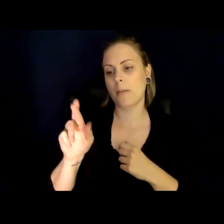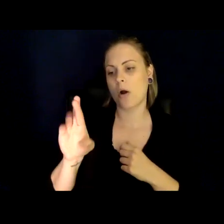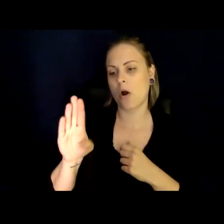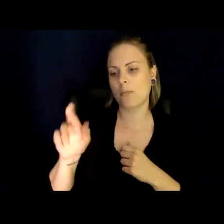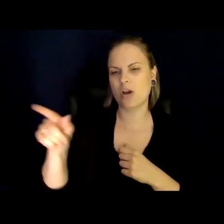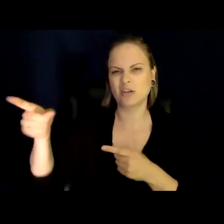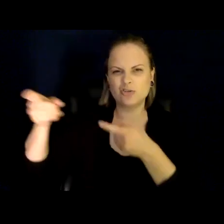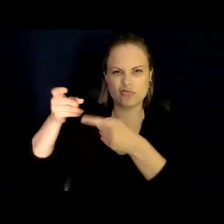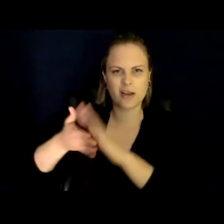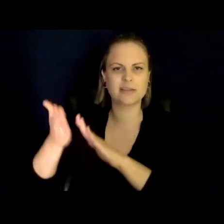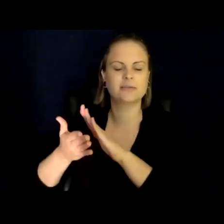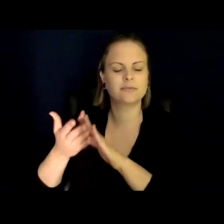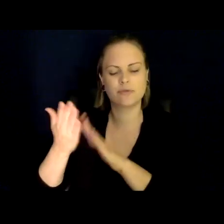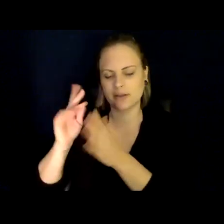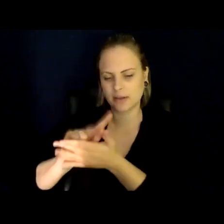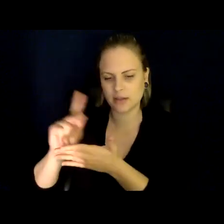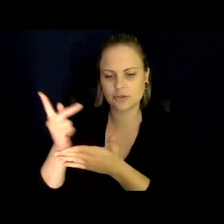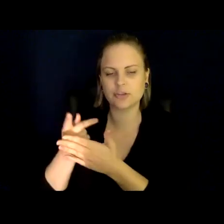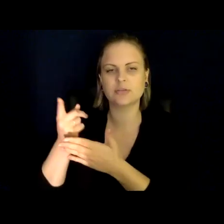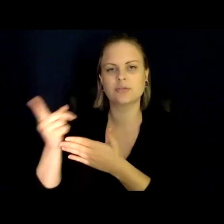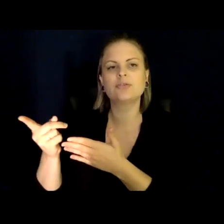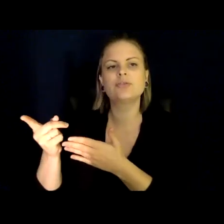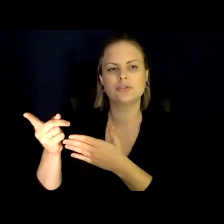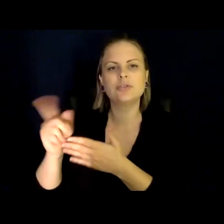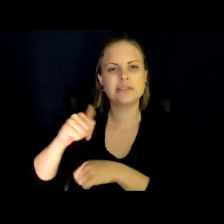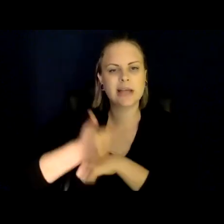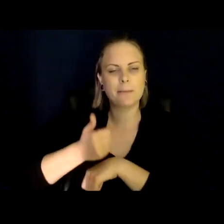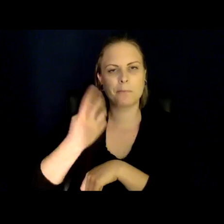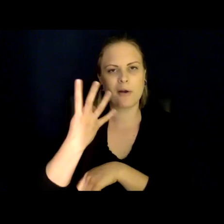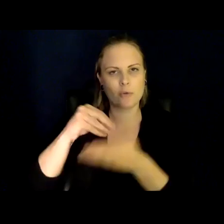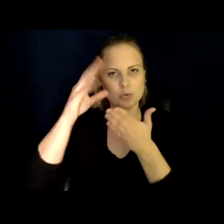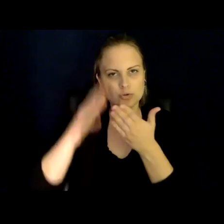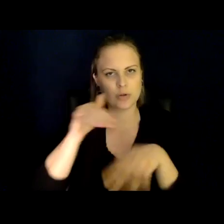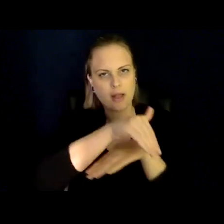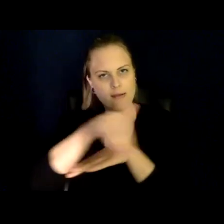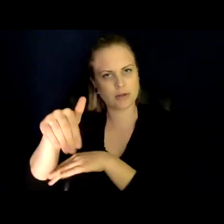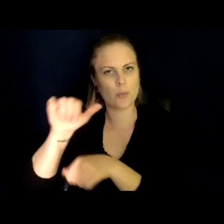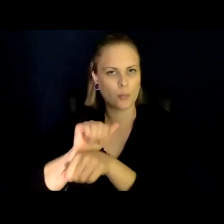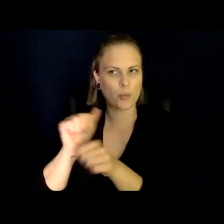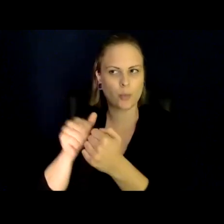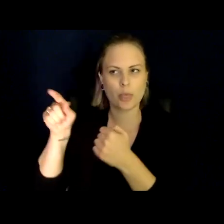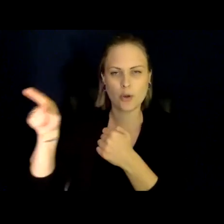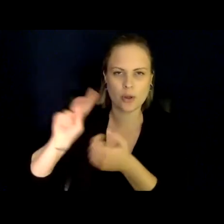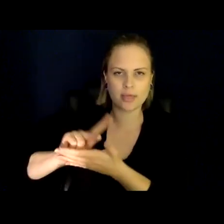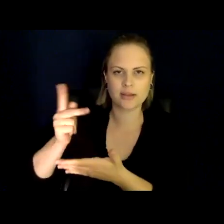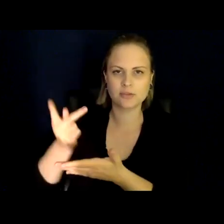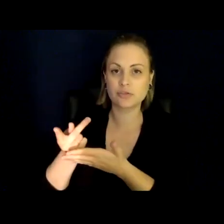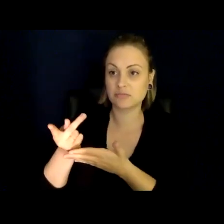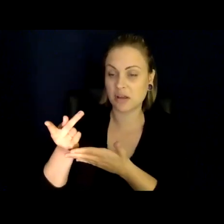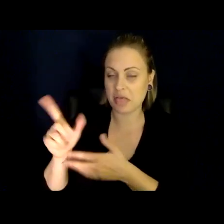charge of the kitchen, and she arranged to have 4 students every night work with her, and they did.